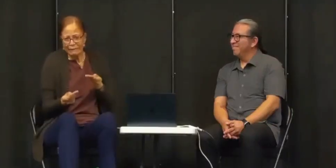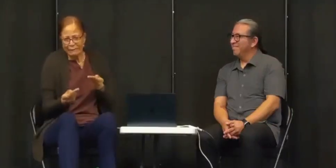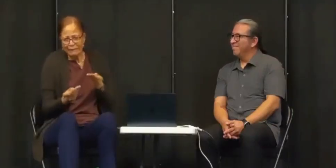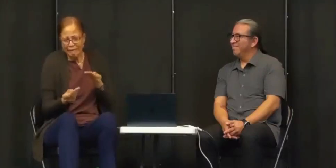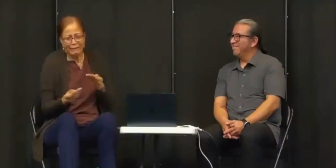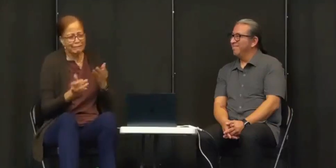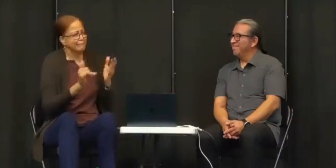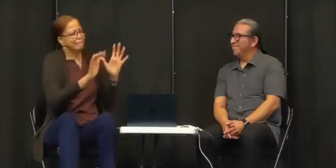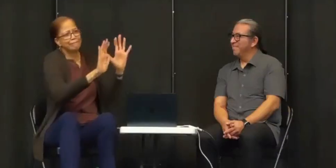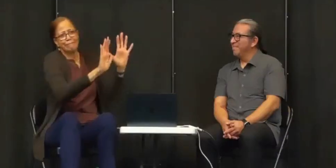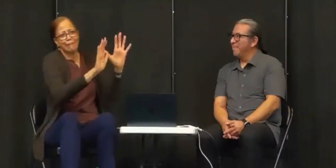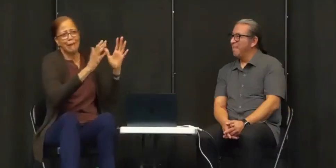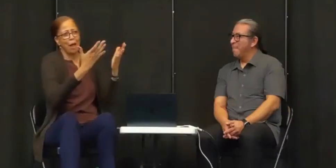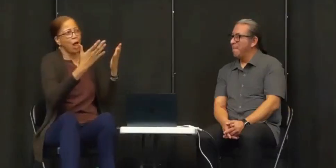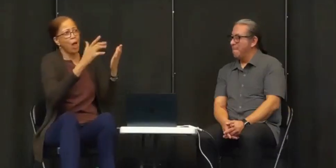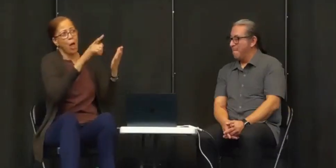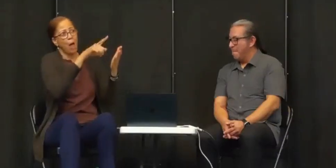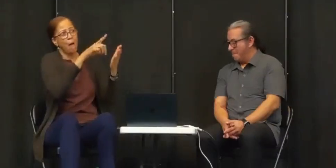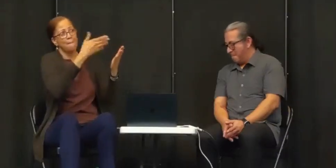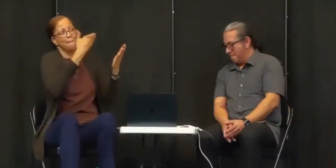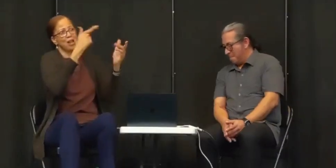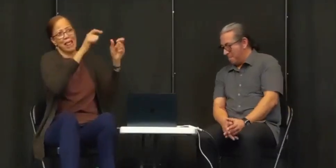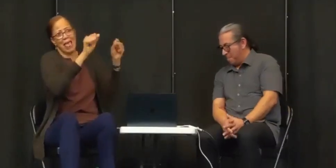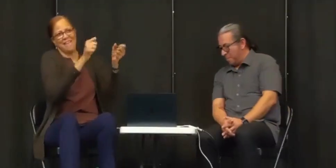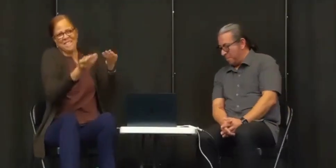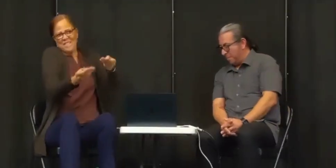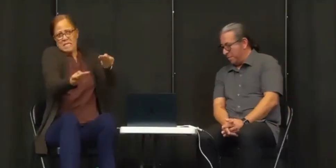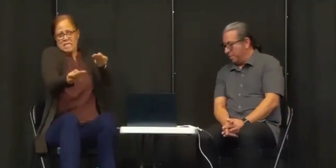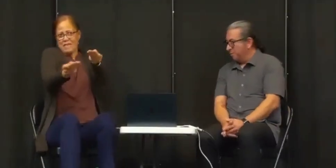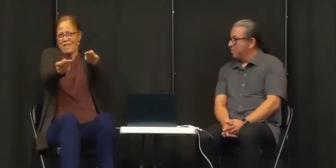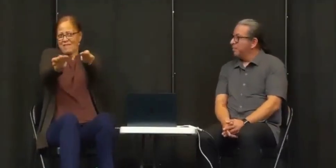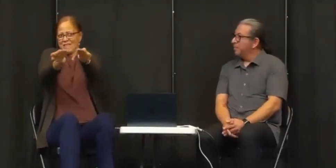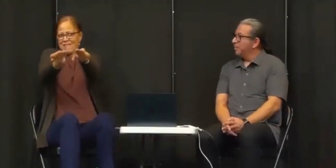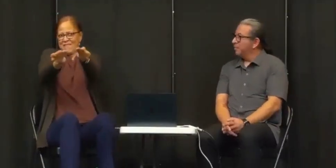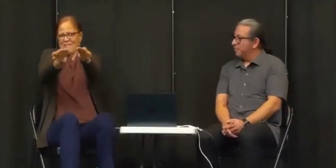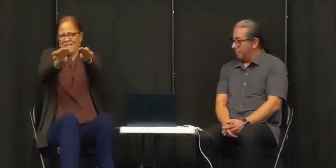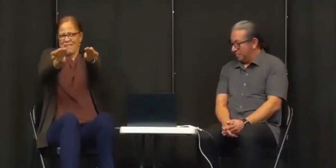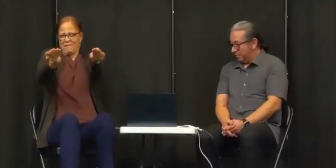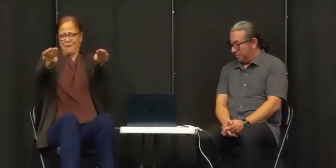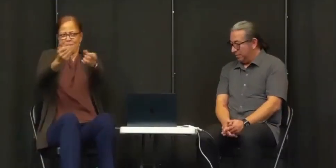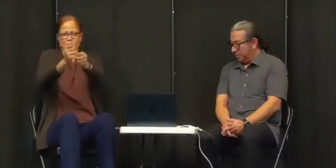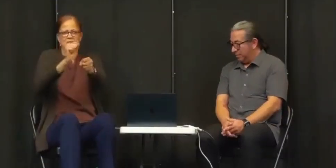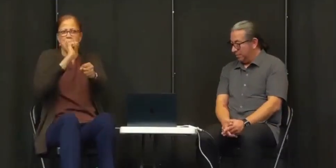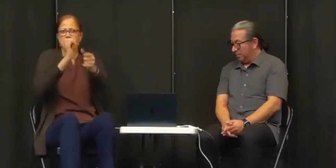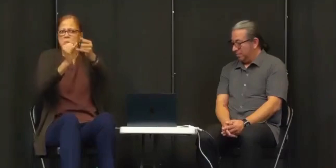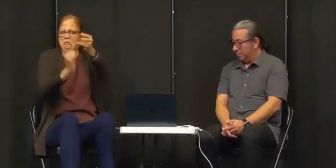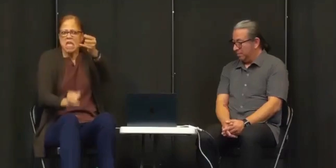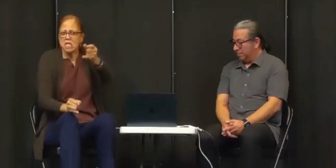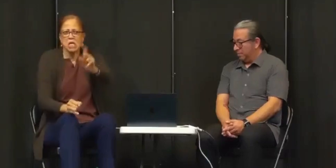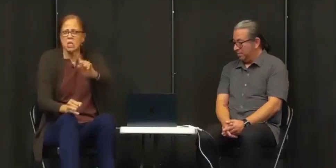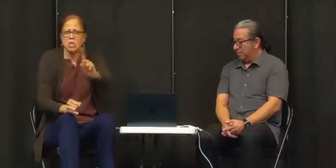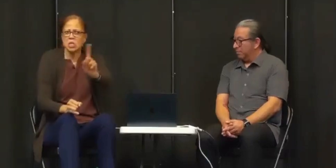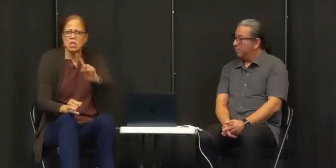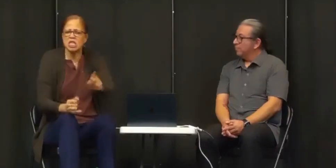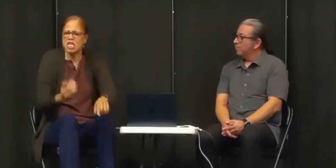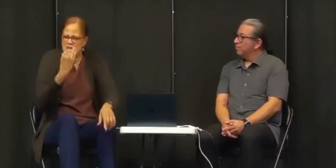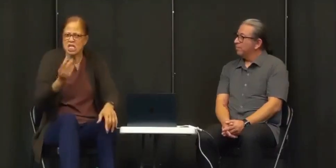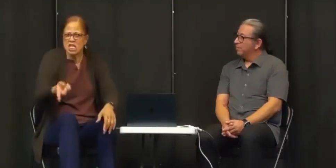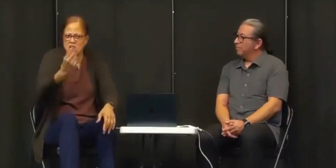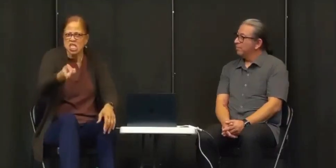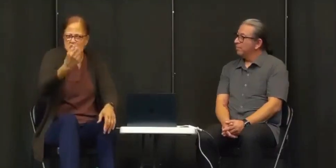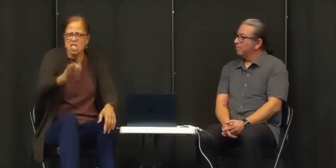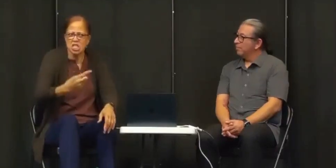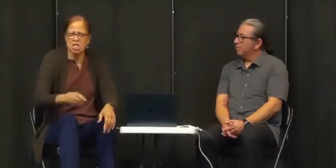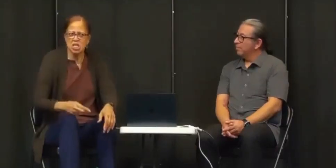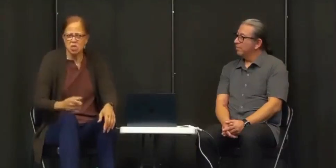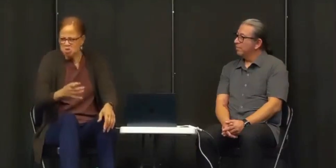go eat, you know, they are always trying to feed me. And they're trying the best they can, and they show love through